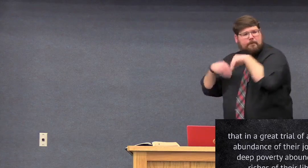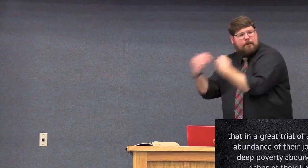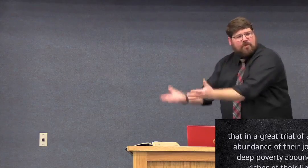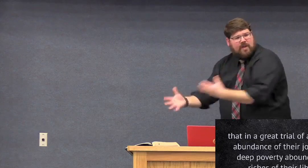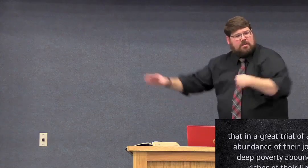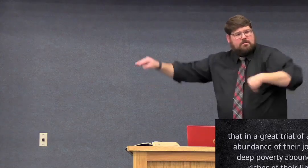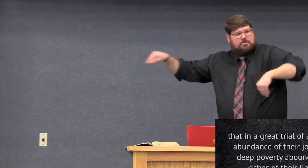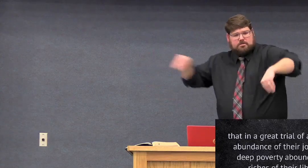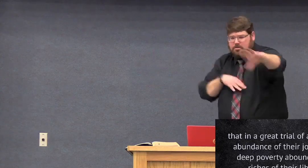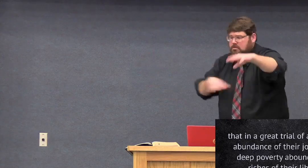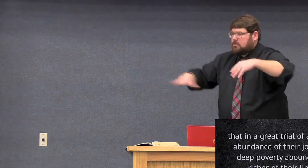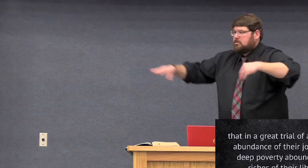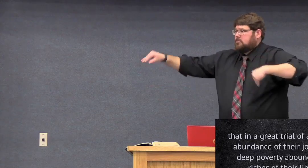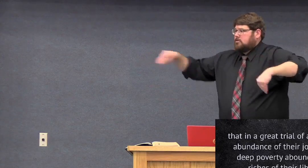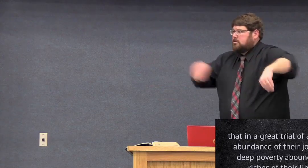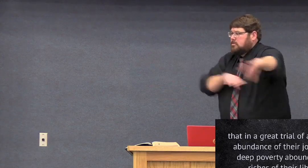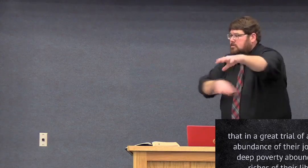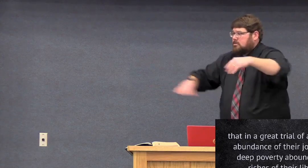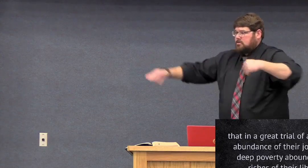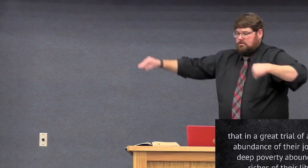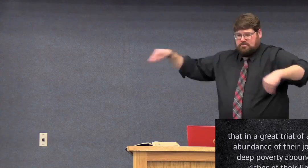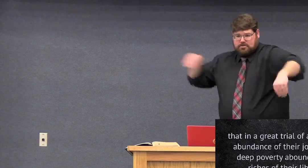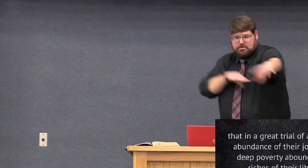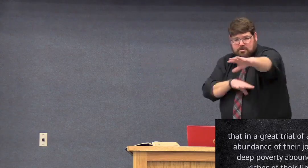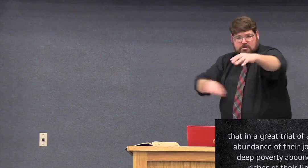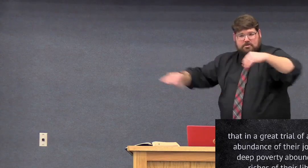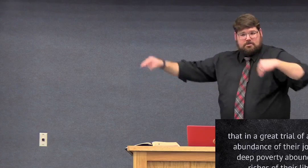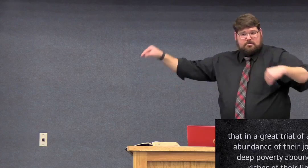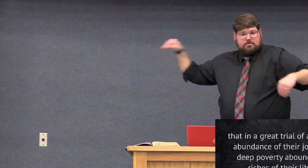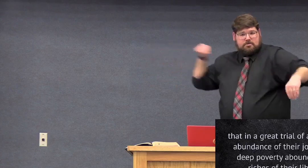give it out, God will provide, and he will give it right back to you.